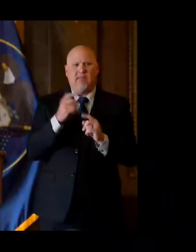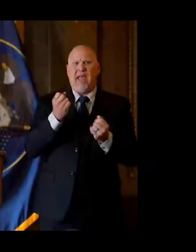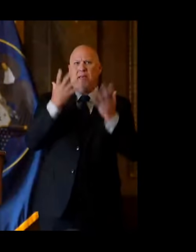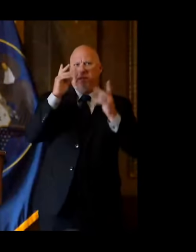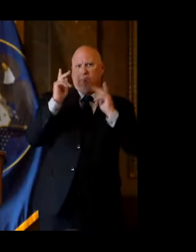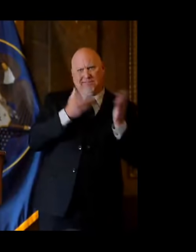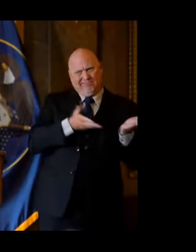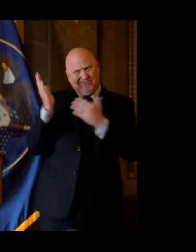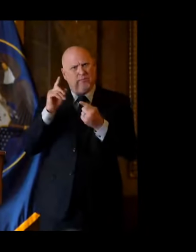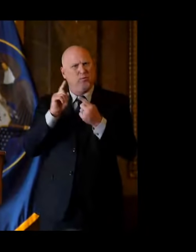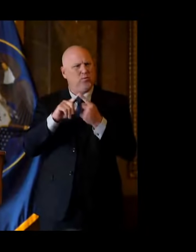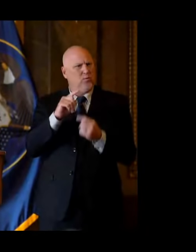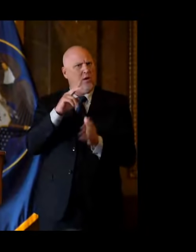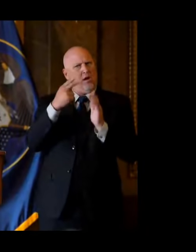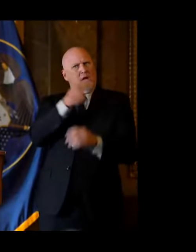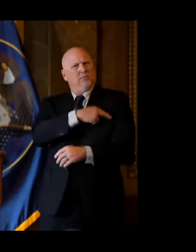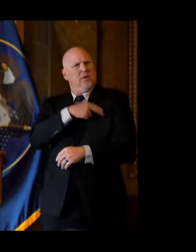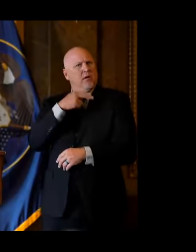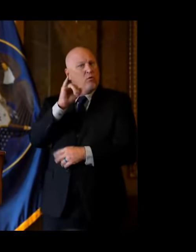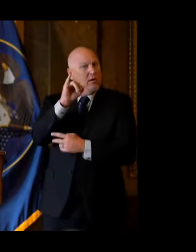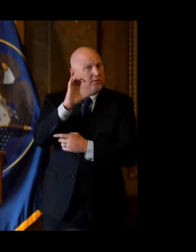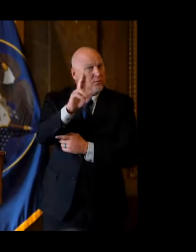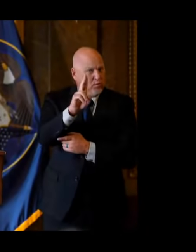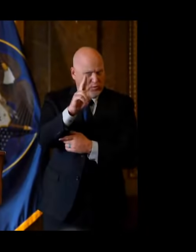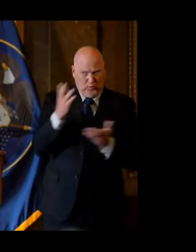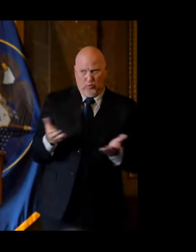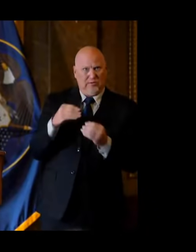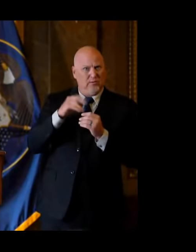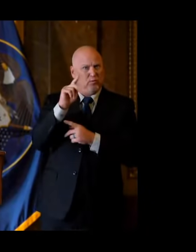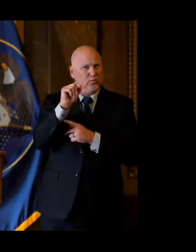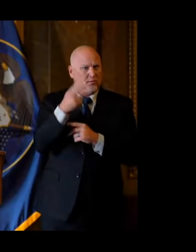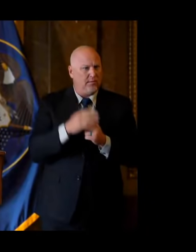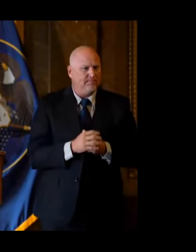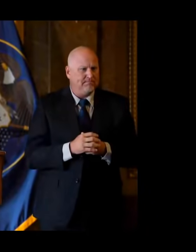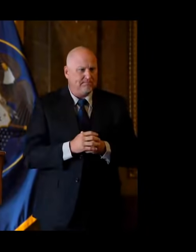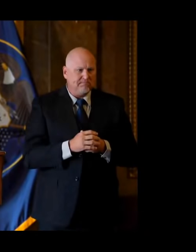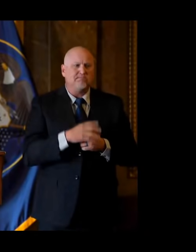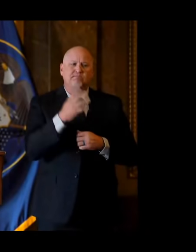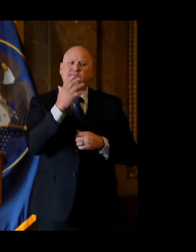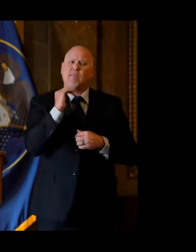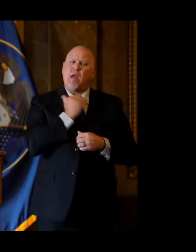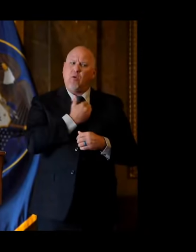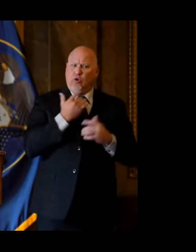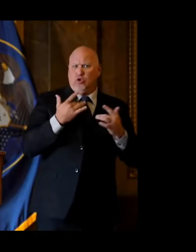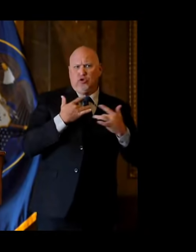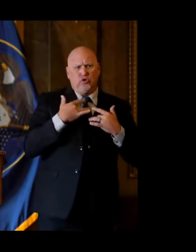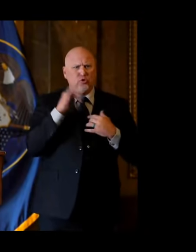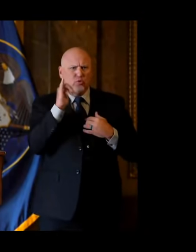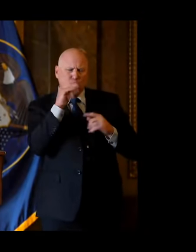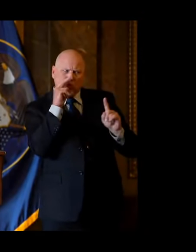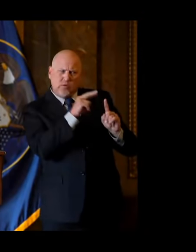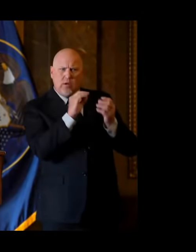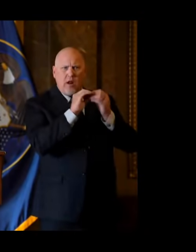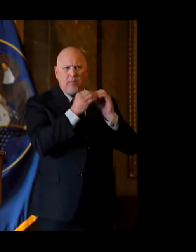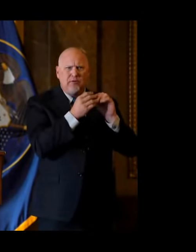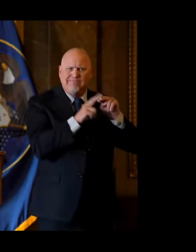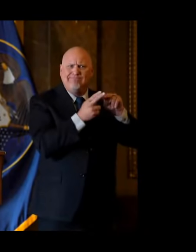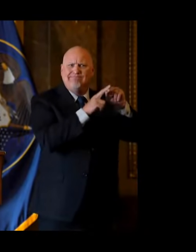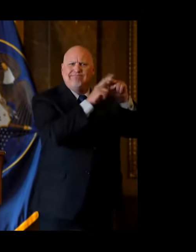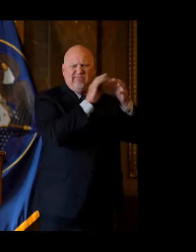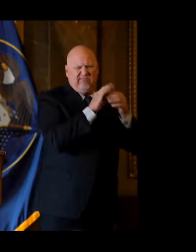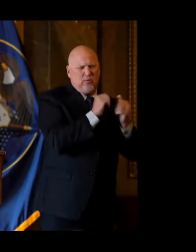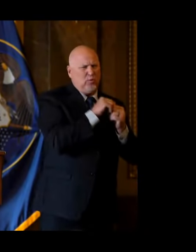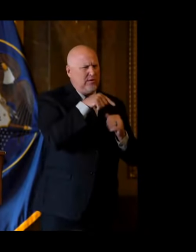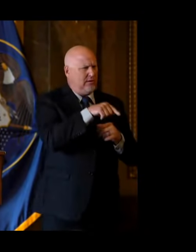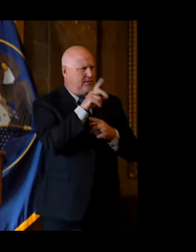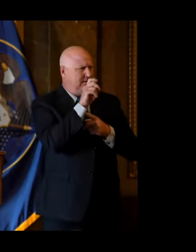in the state and the concern that we were seeing around those hospitalizations in a couple ways. One, of course, just the